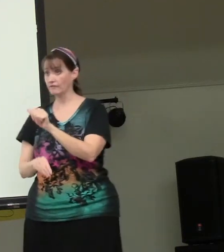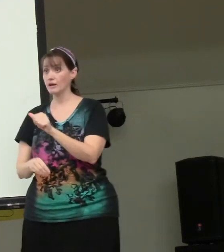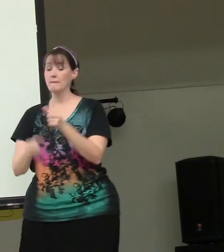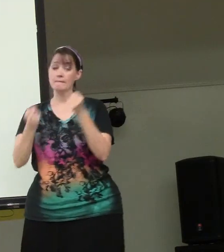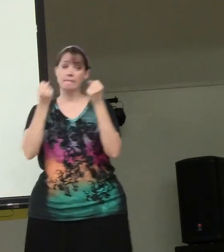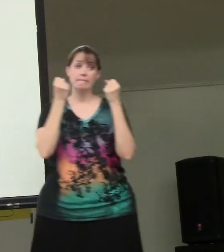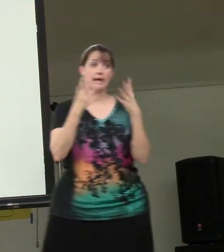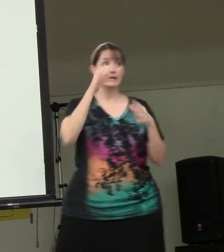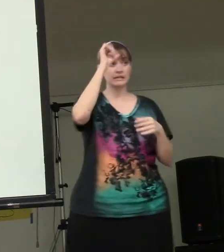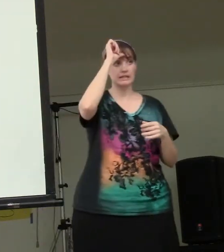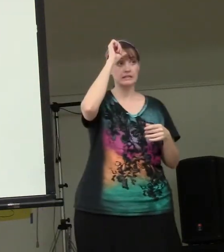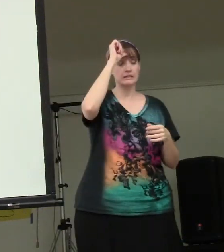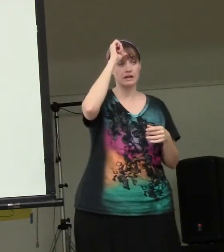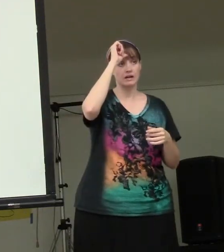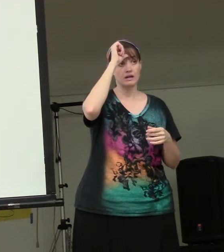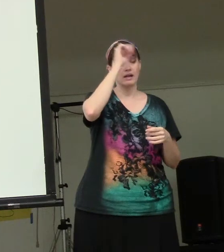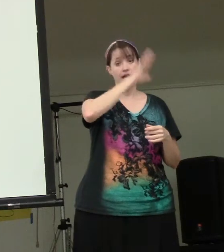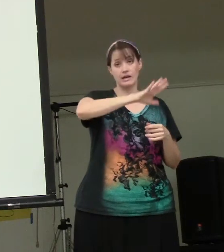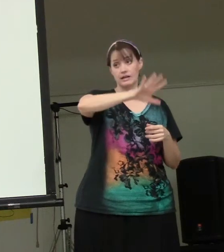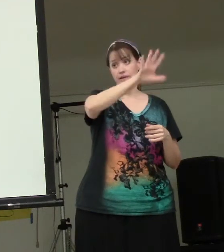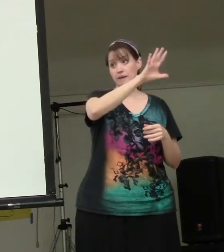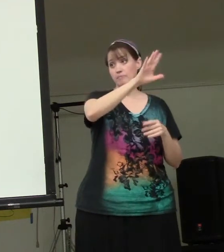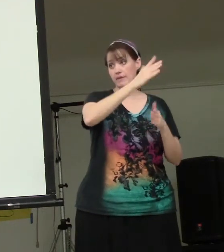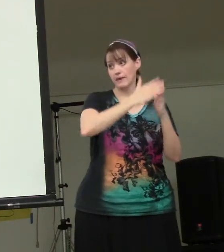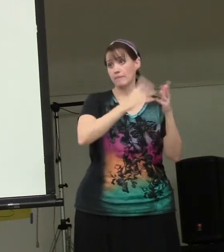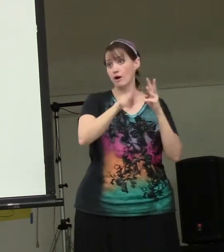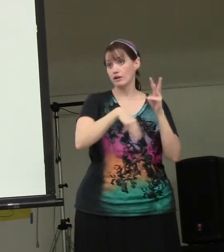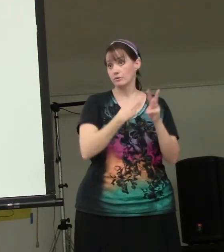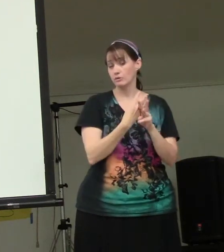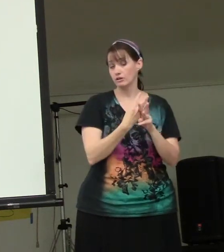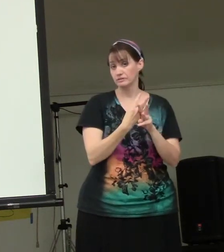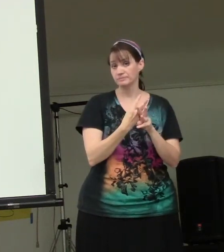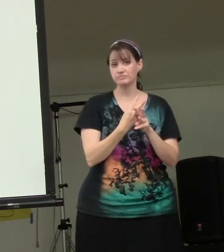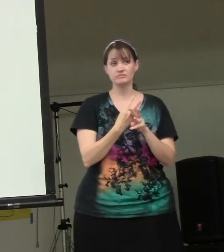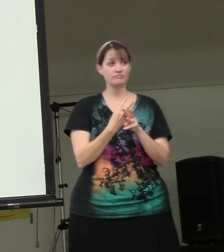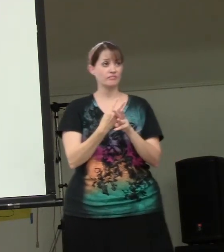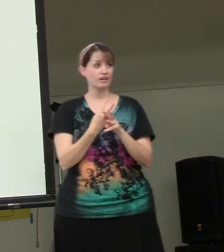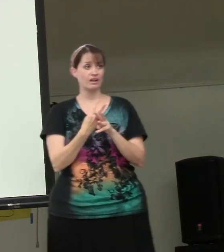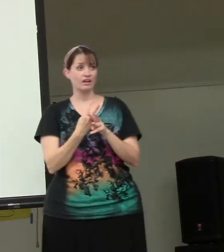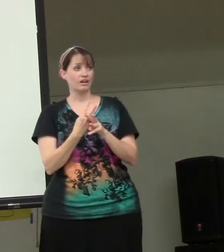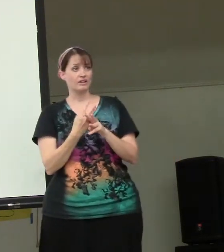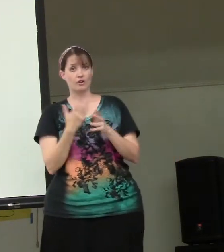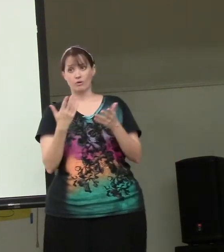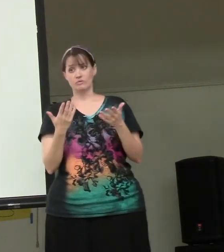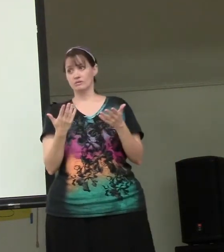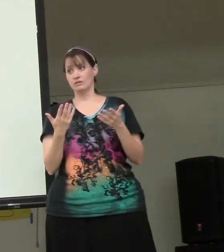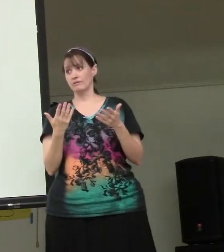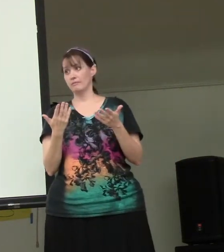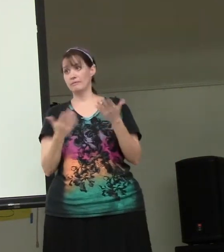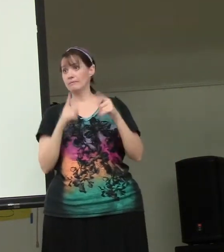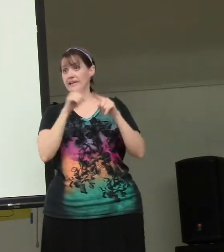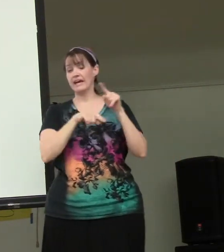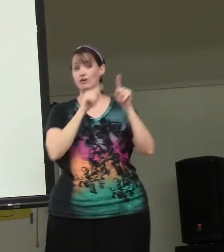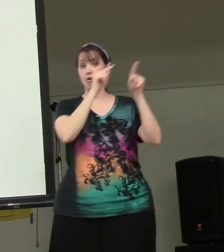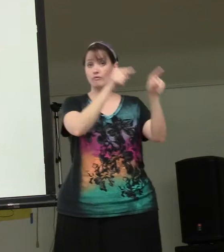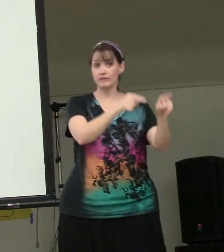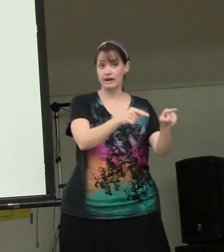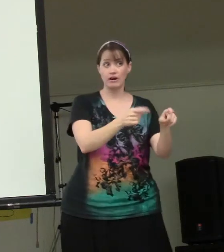Africa, many in India, and in that part of the world. You know, we maybe can't go over there